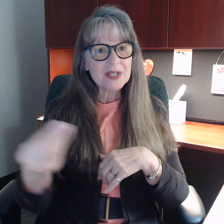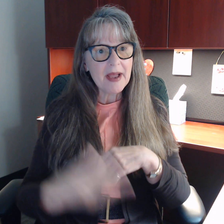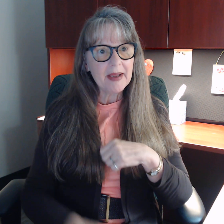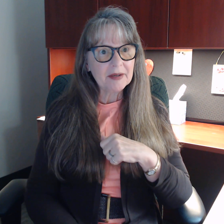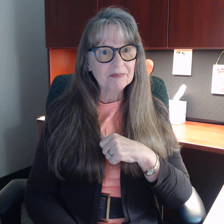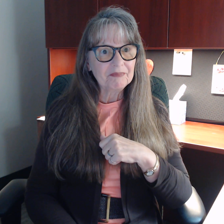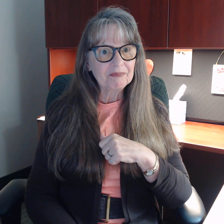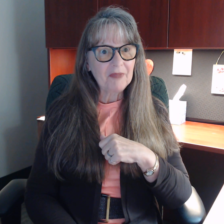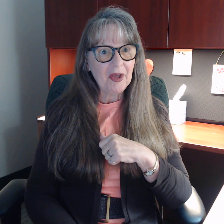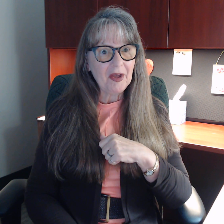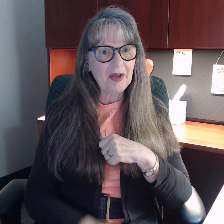outside.